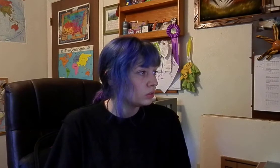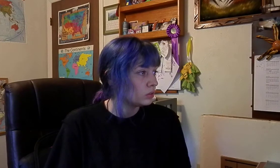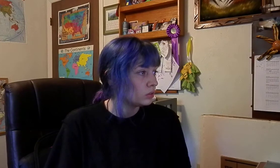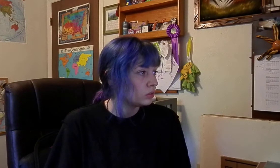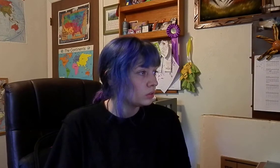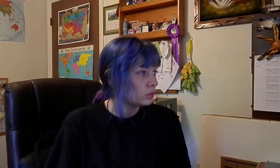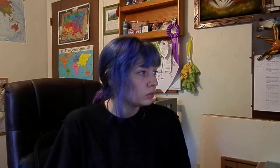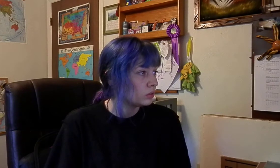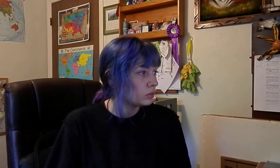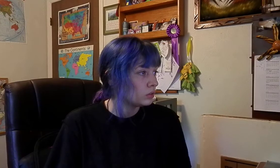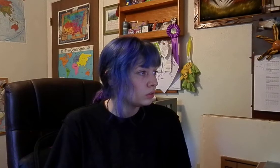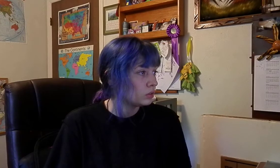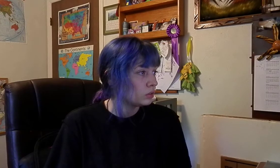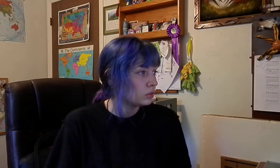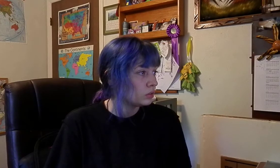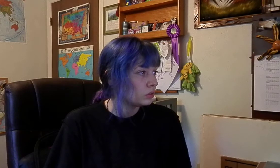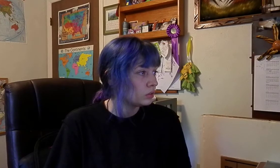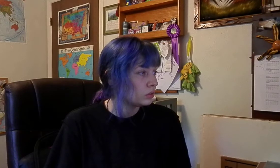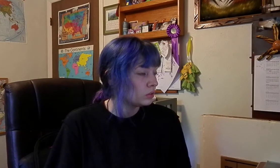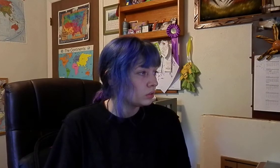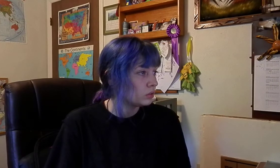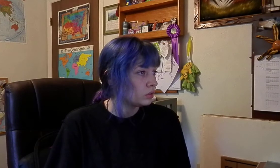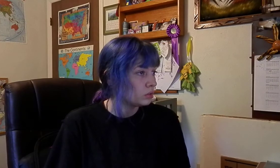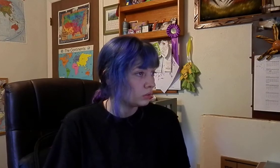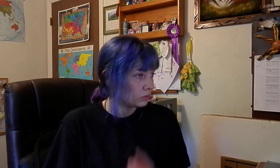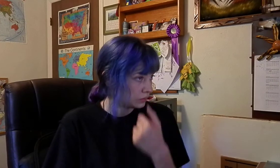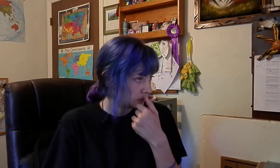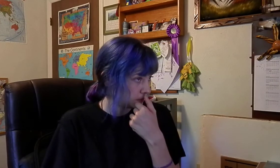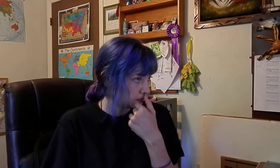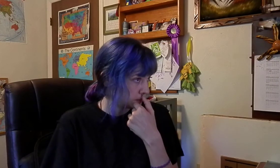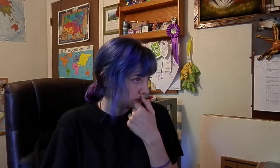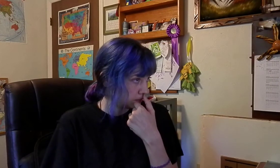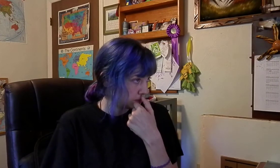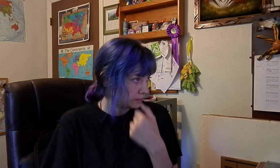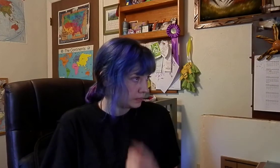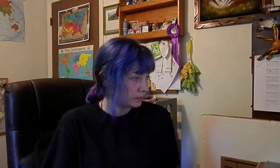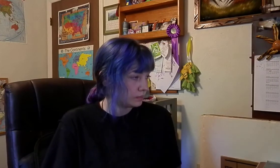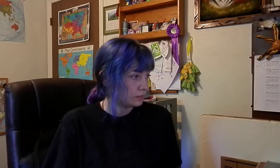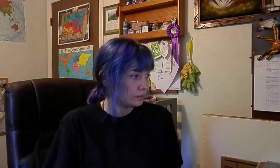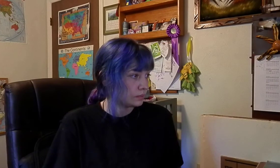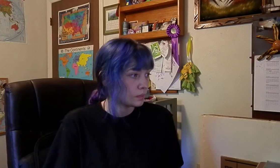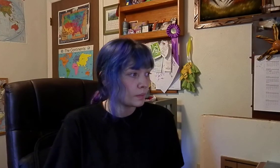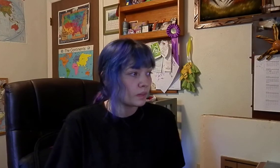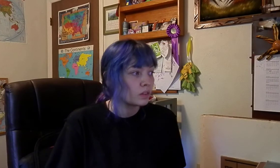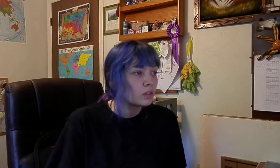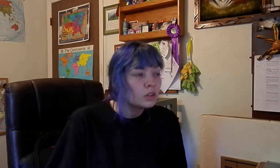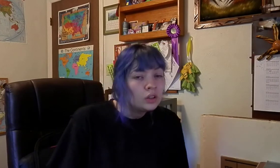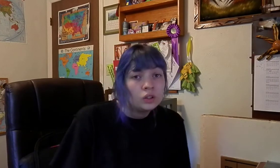You tell me. How would you do that as a decimal? How would you show 20 cents?